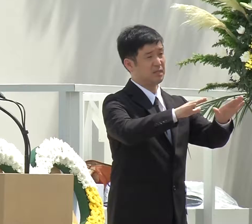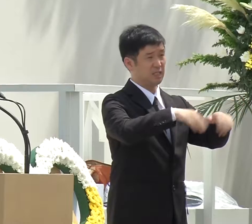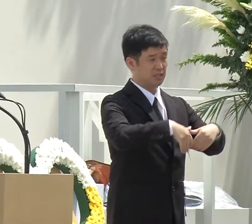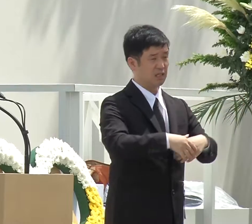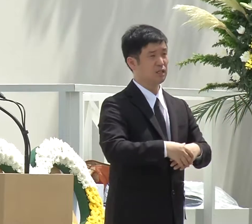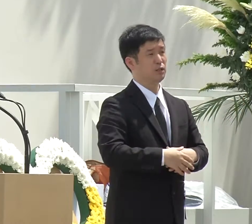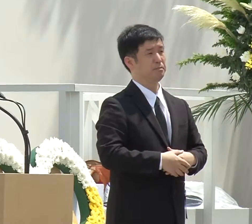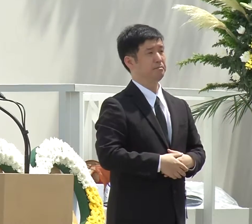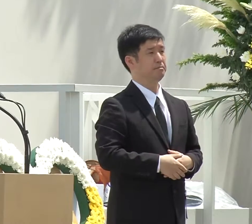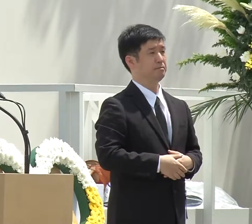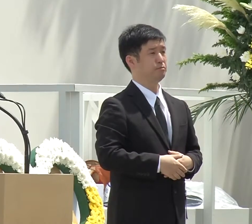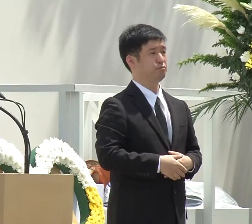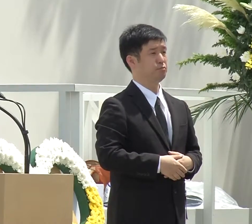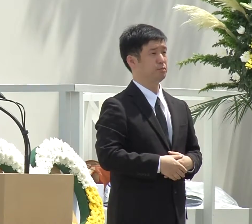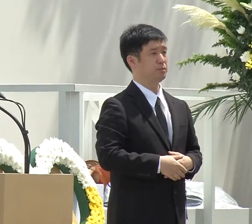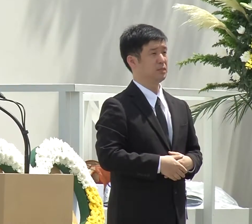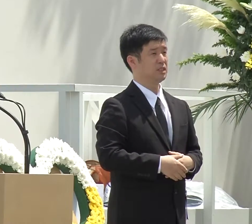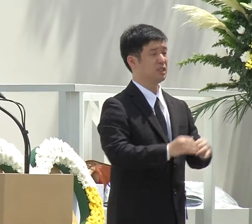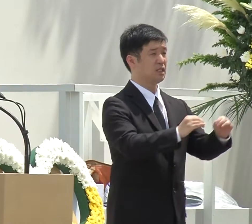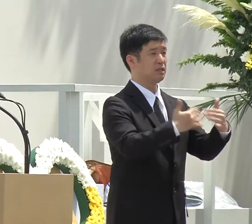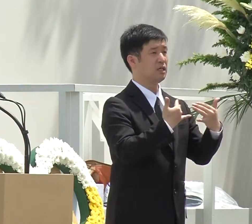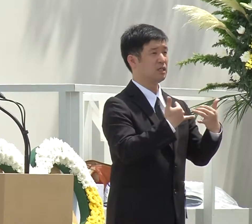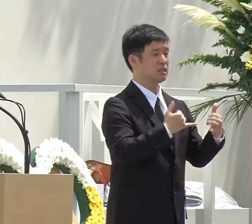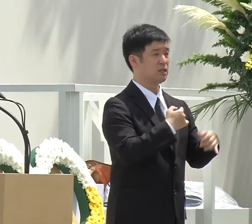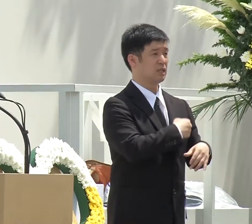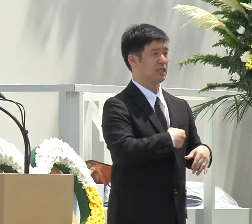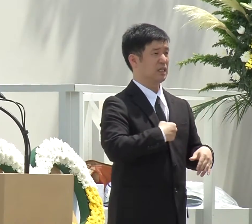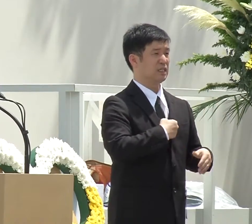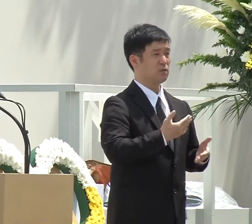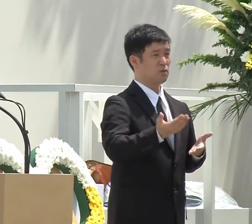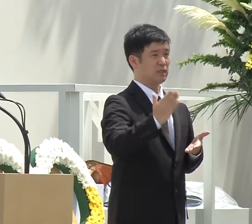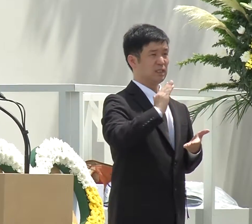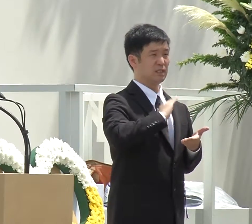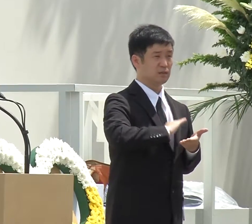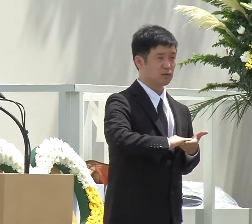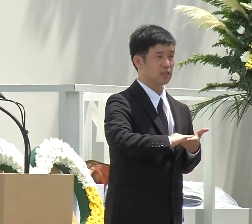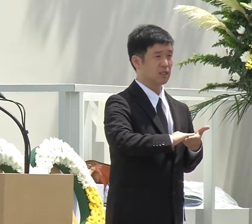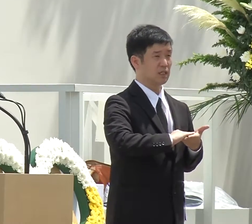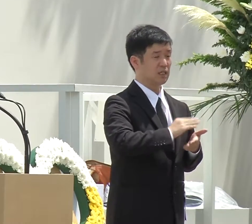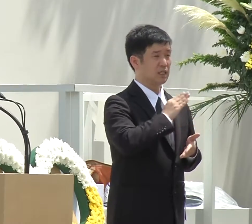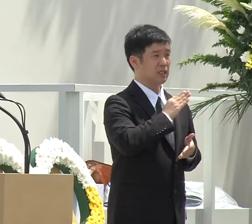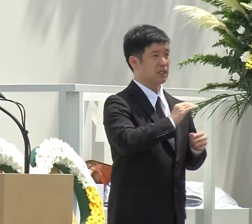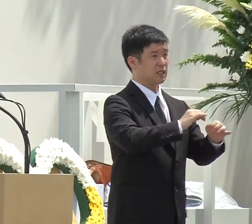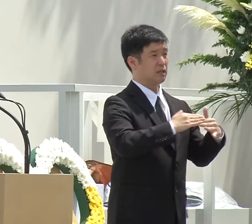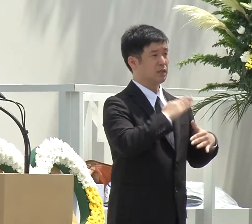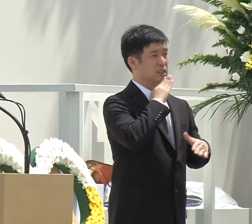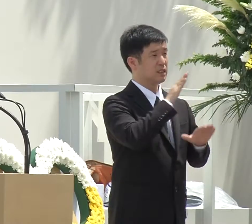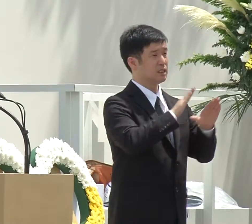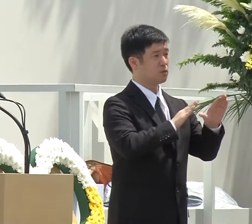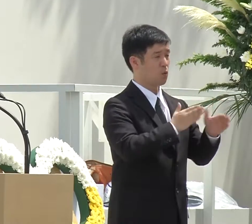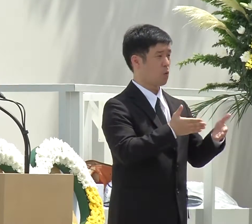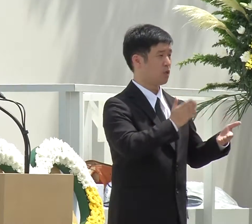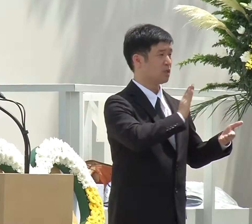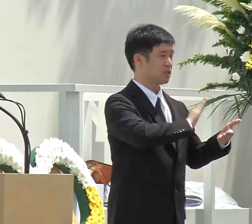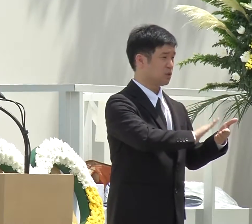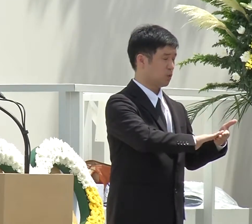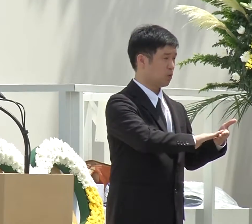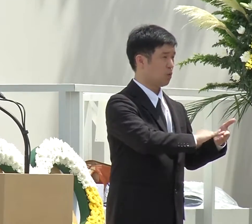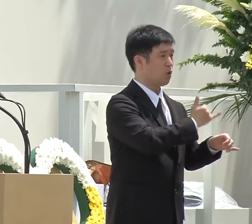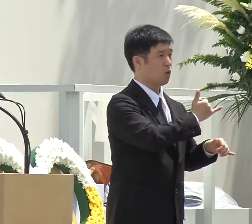due to aging of the members and other reasons. We will succeed the will of the A-bomb